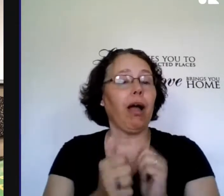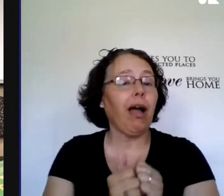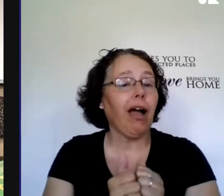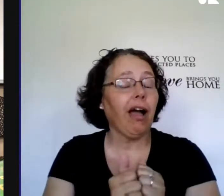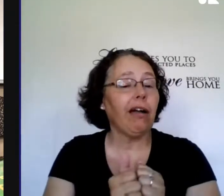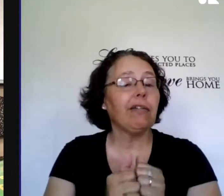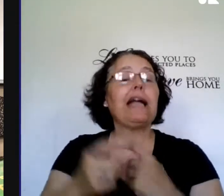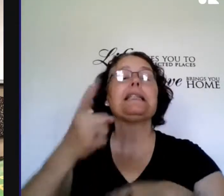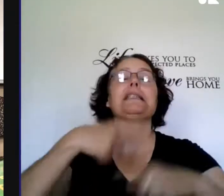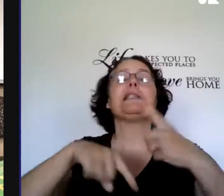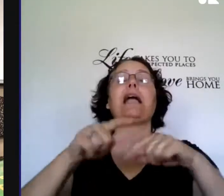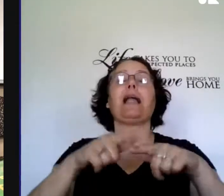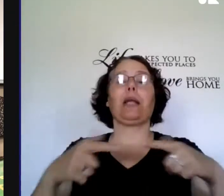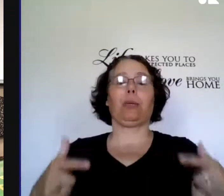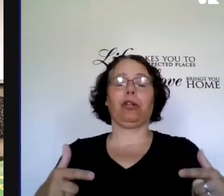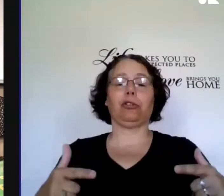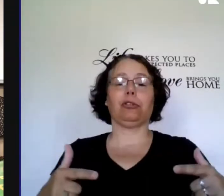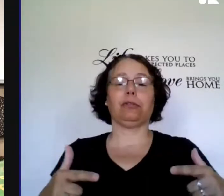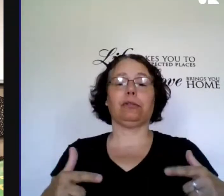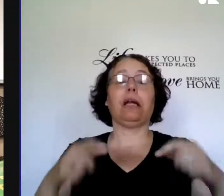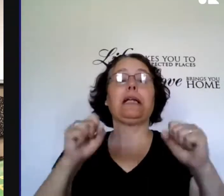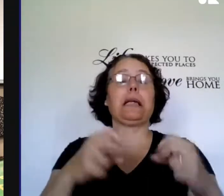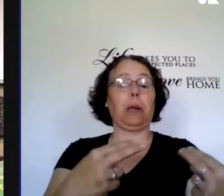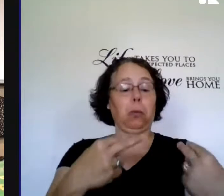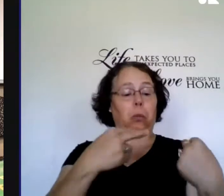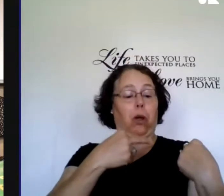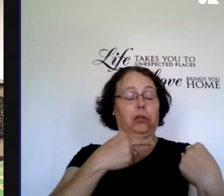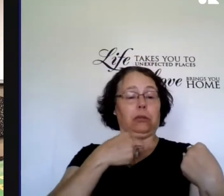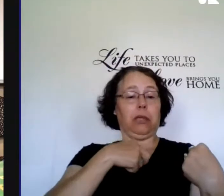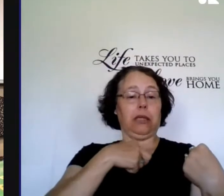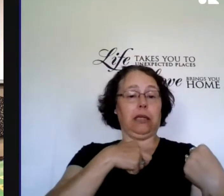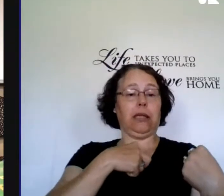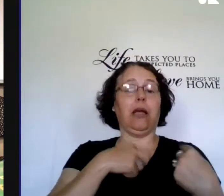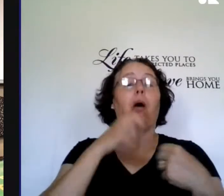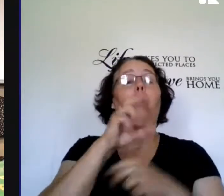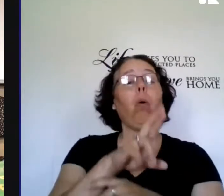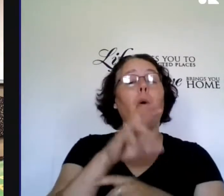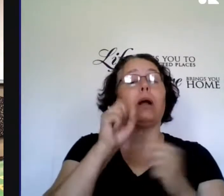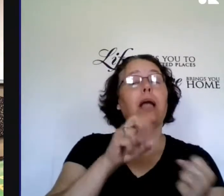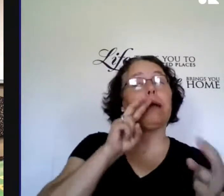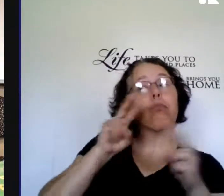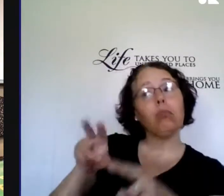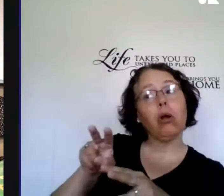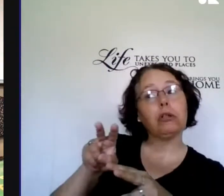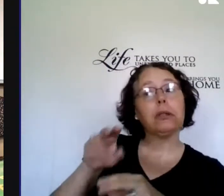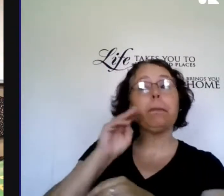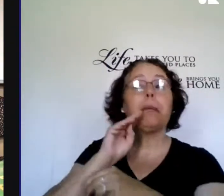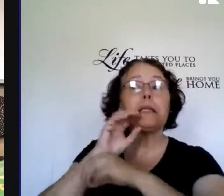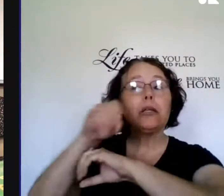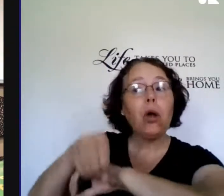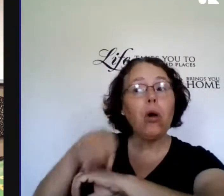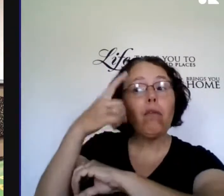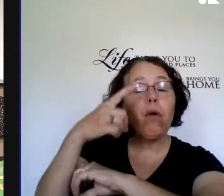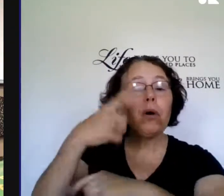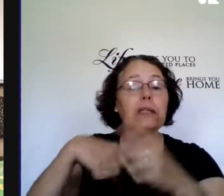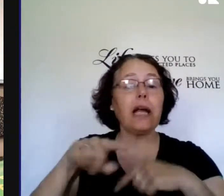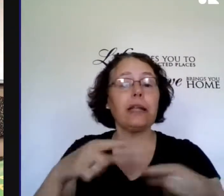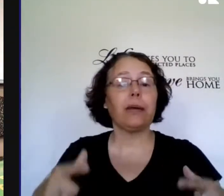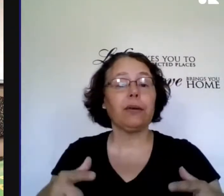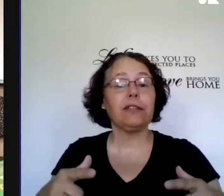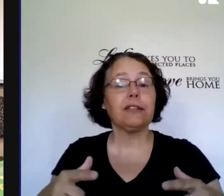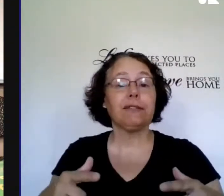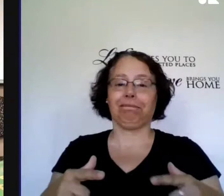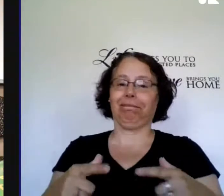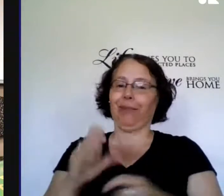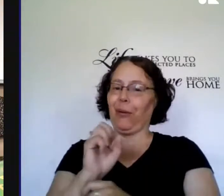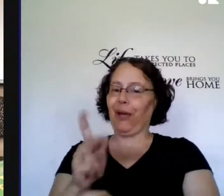with me, but you can also watch Mrs. O to hear in sign language. Okay, are you ready for